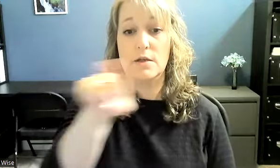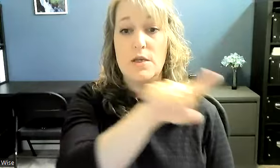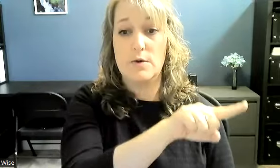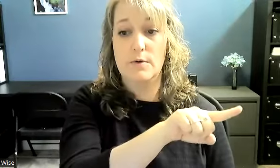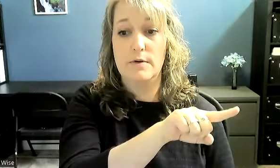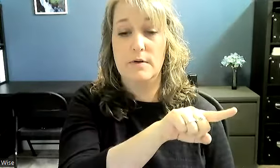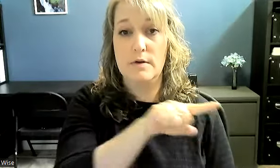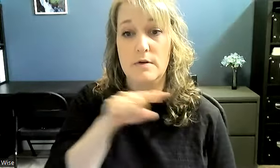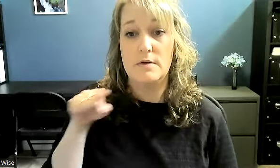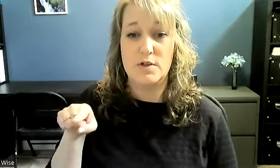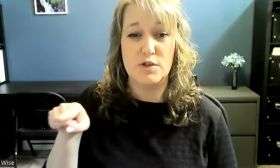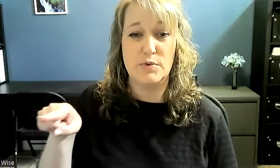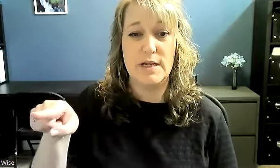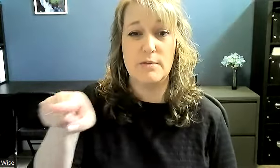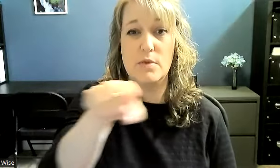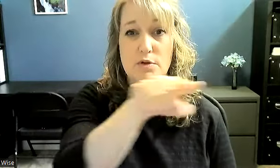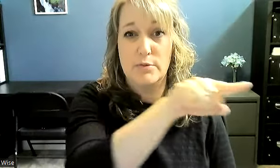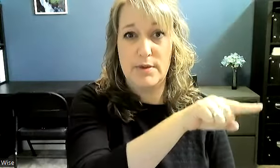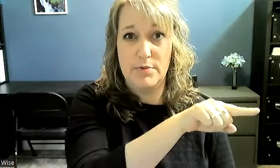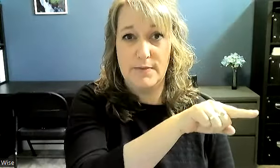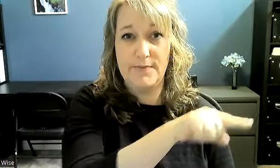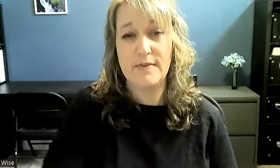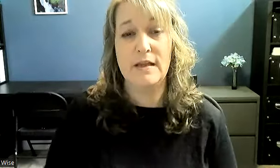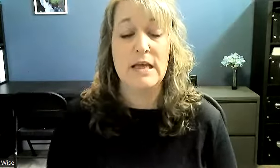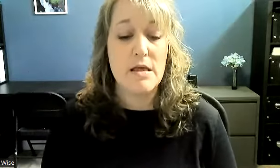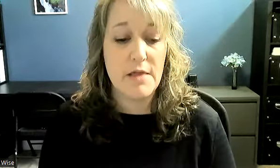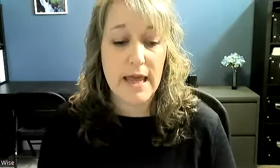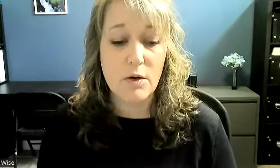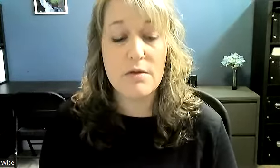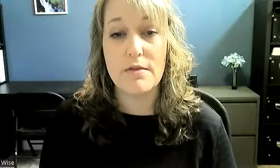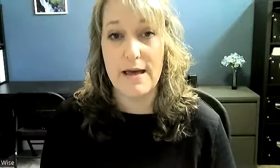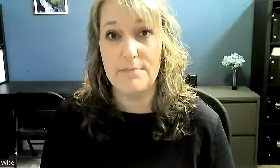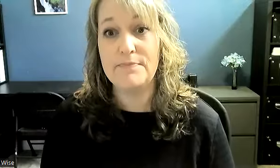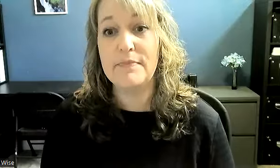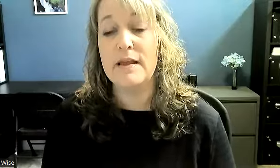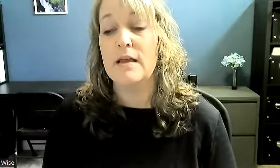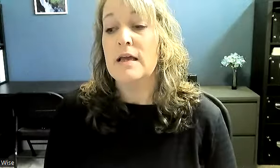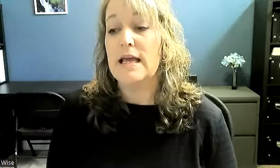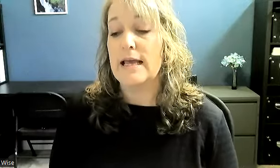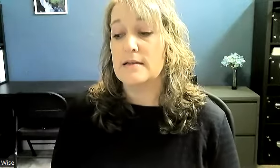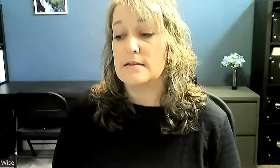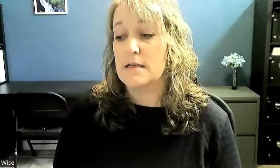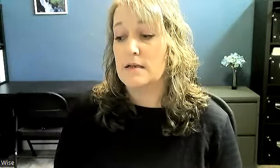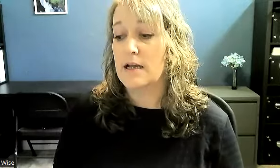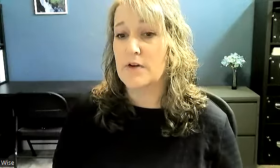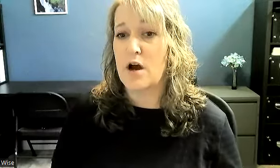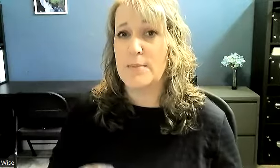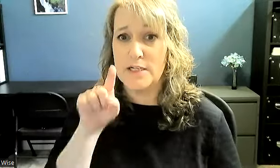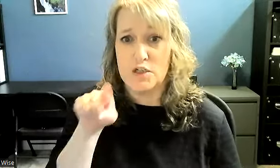you. You're just pointing to multiple people. They or them is kind of a combination of